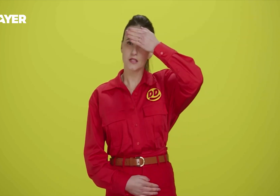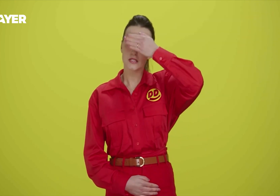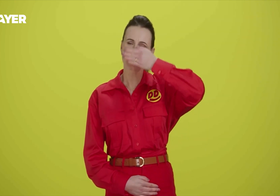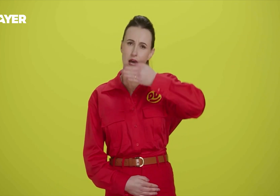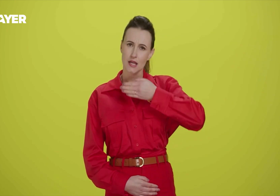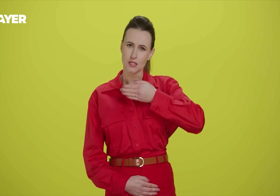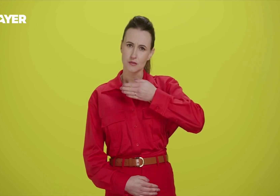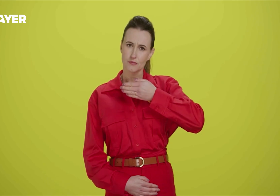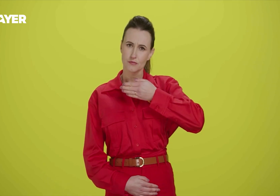Sad.